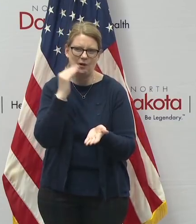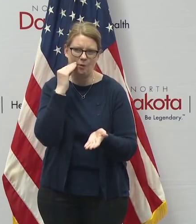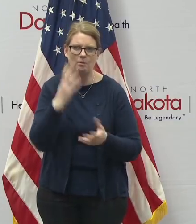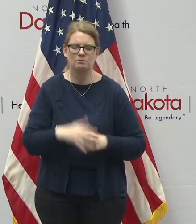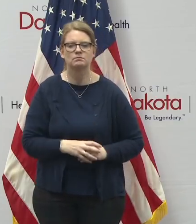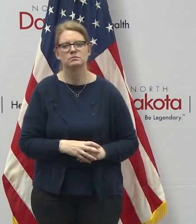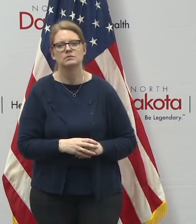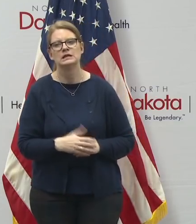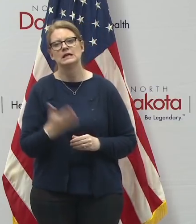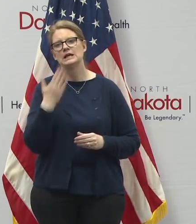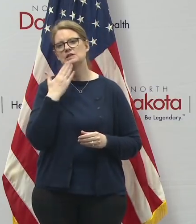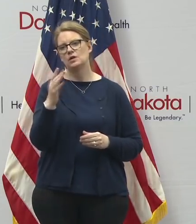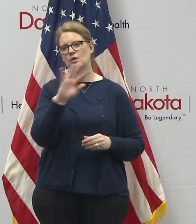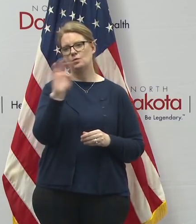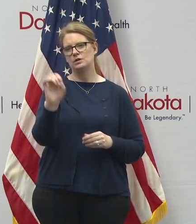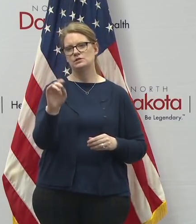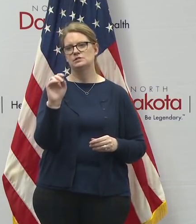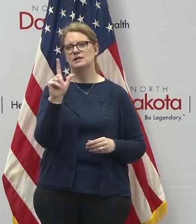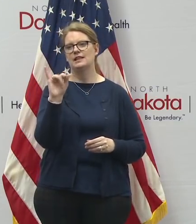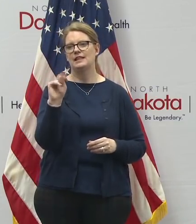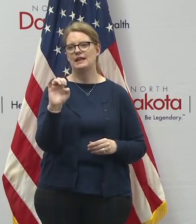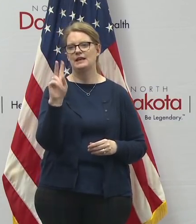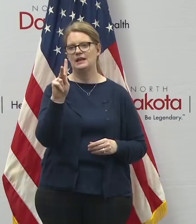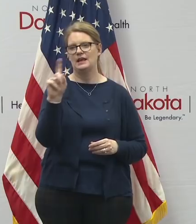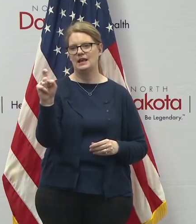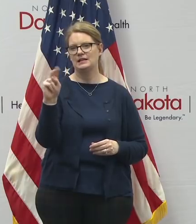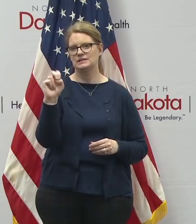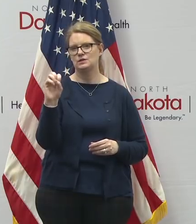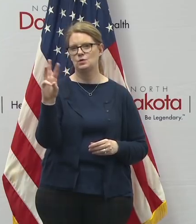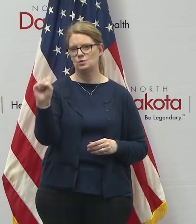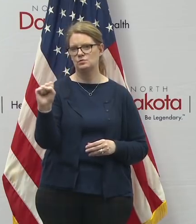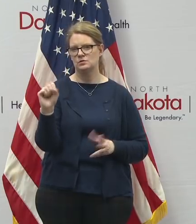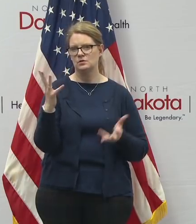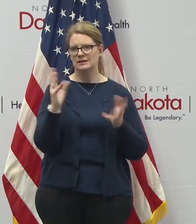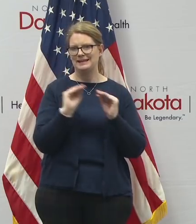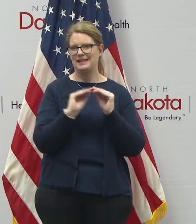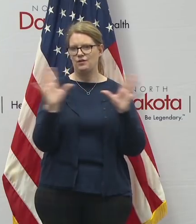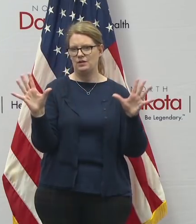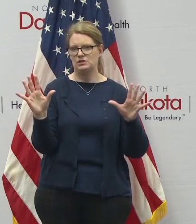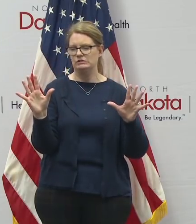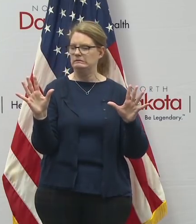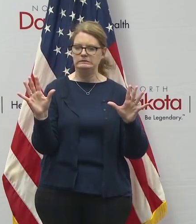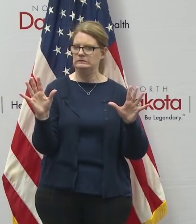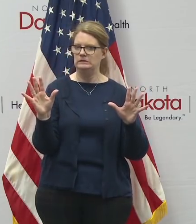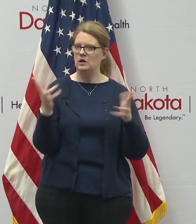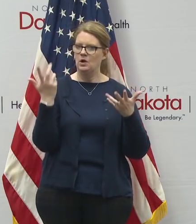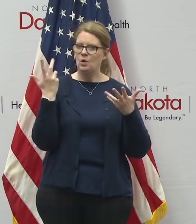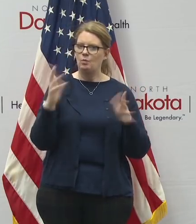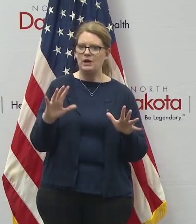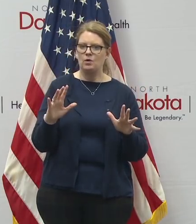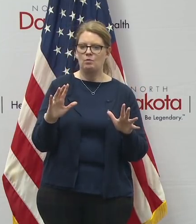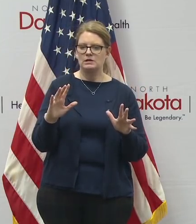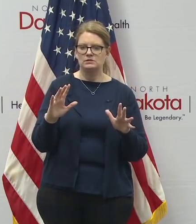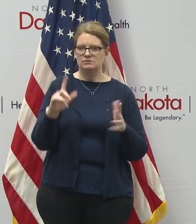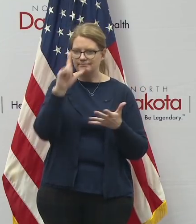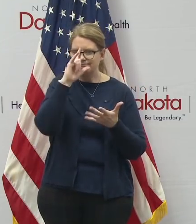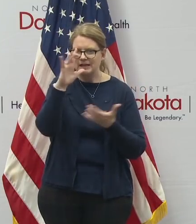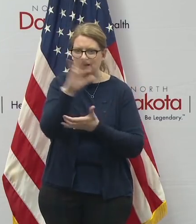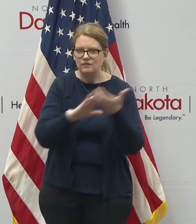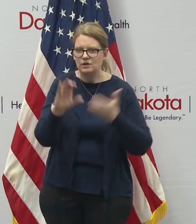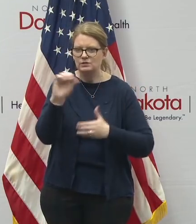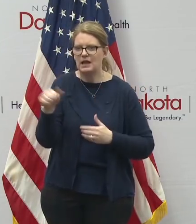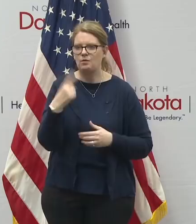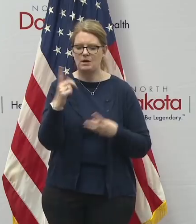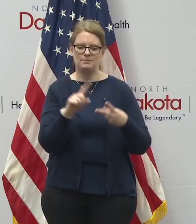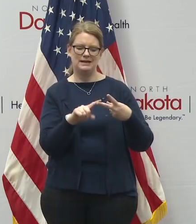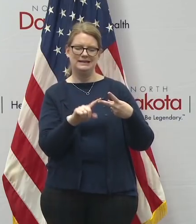question from Lane at KX News, and we'll get the clarification because we want to make sure that we're not using words that are confusing. So thanks for pointing